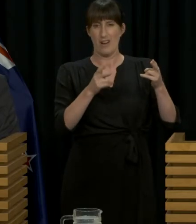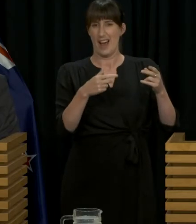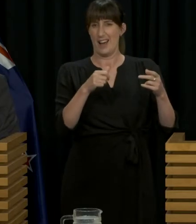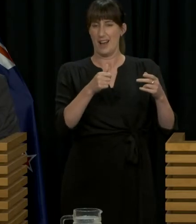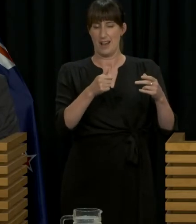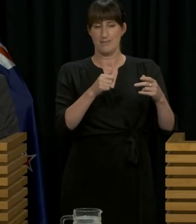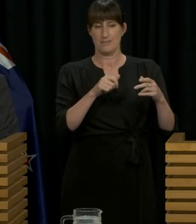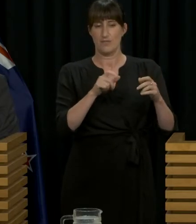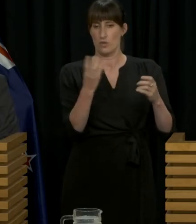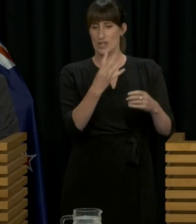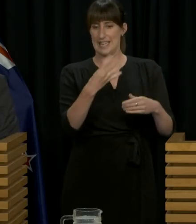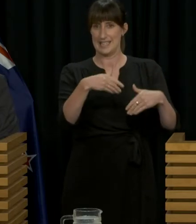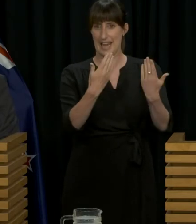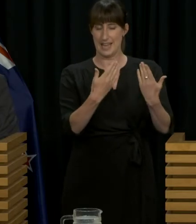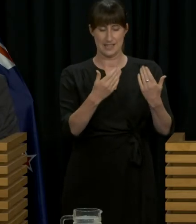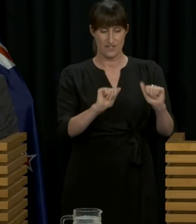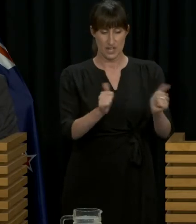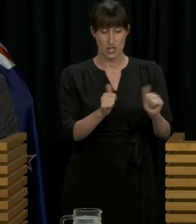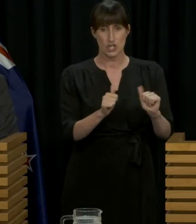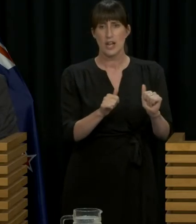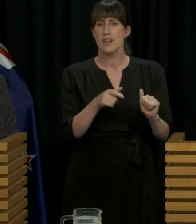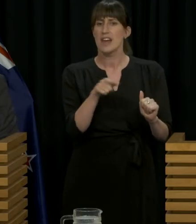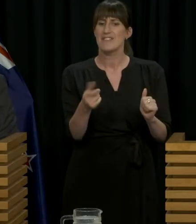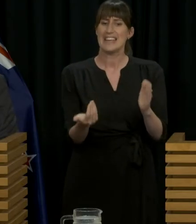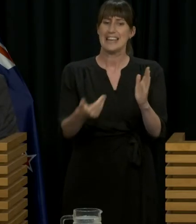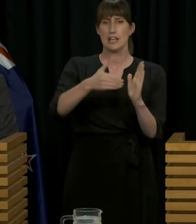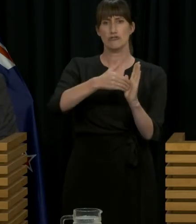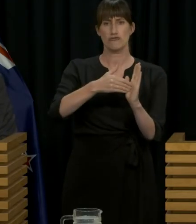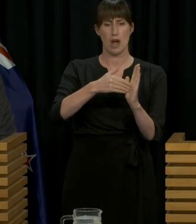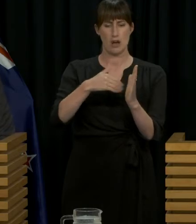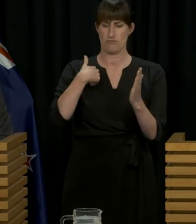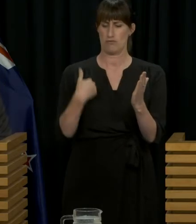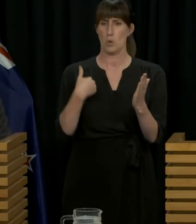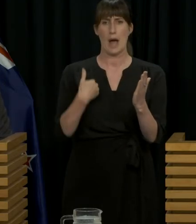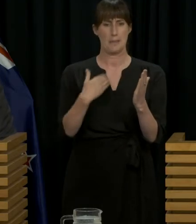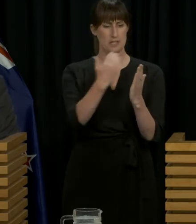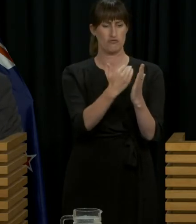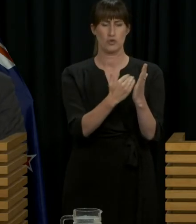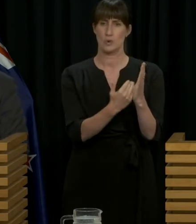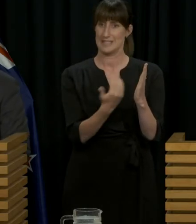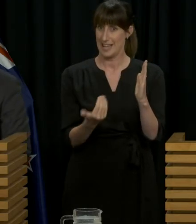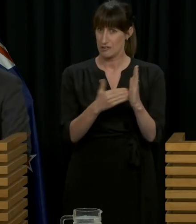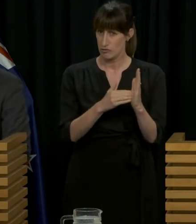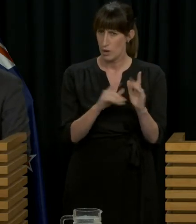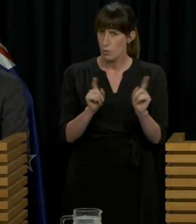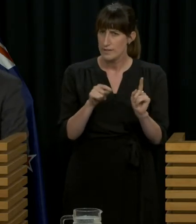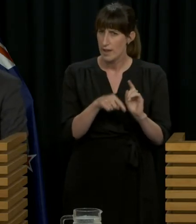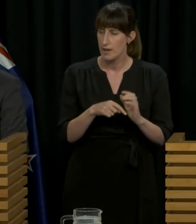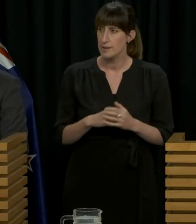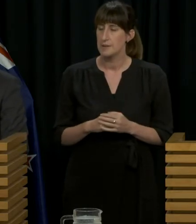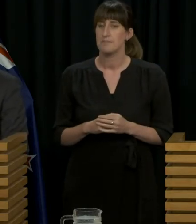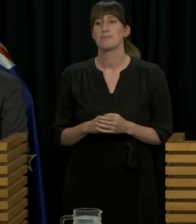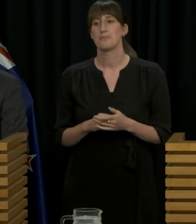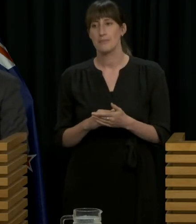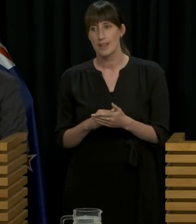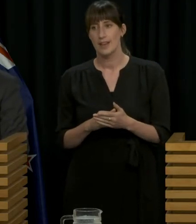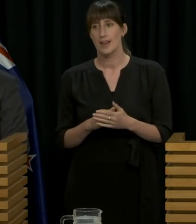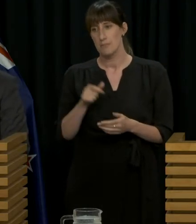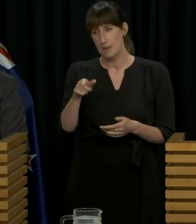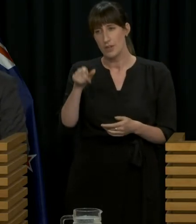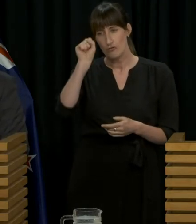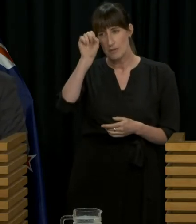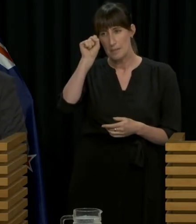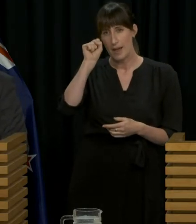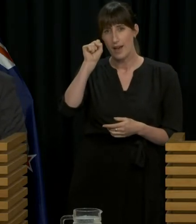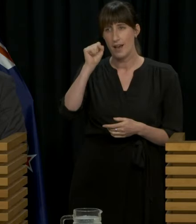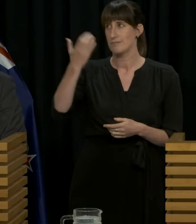able to tell us what these extra requirements are in light of the last couple of days. So we have looked at this before. You might be familiar